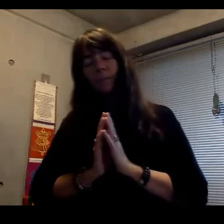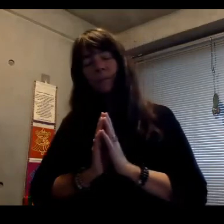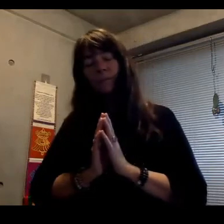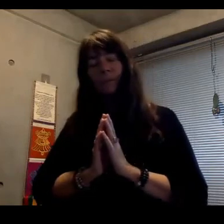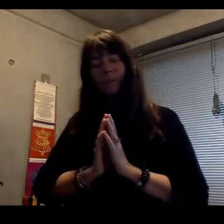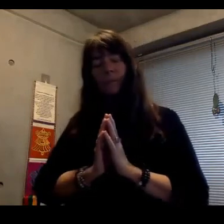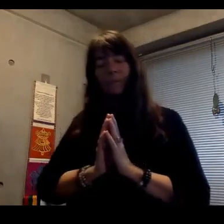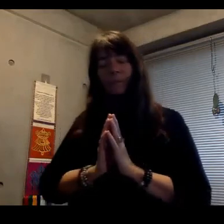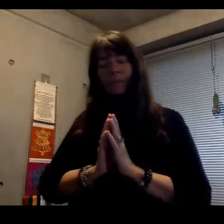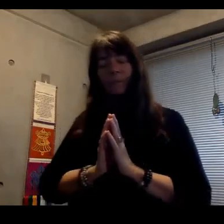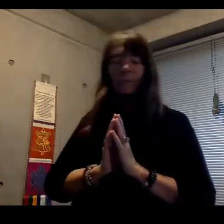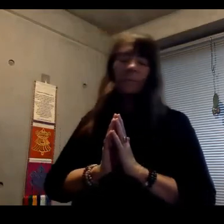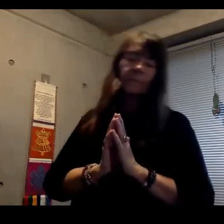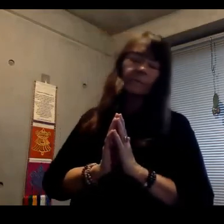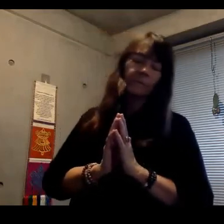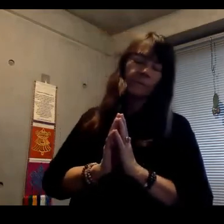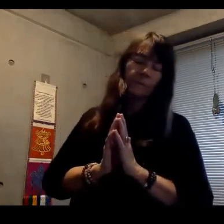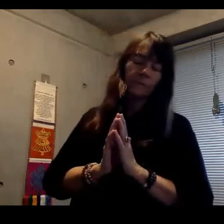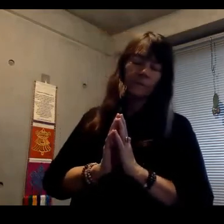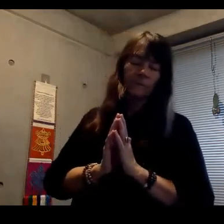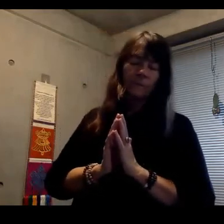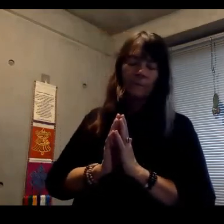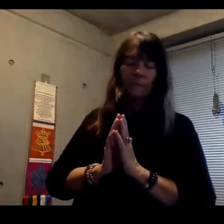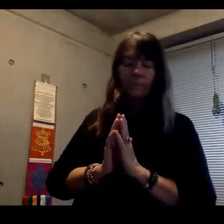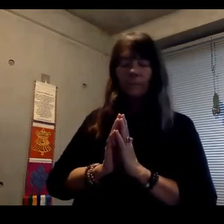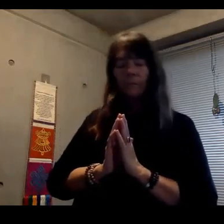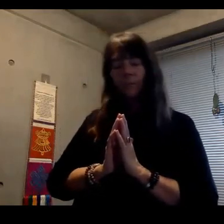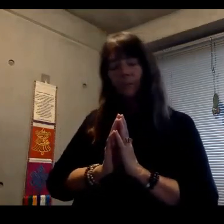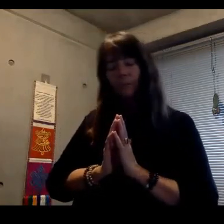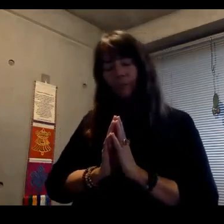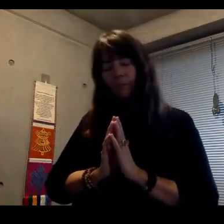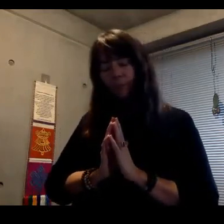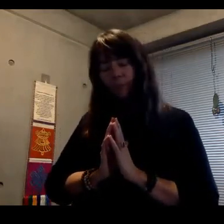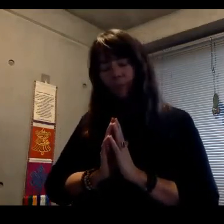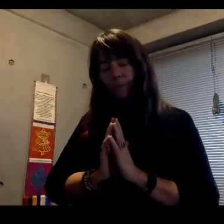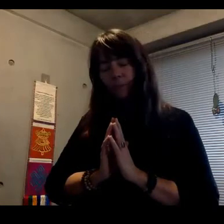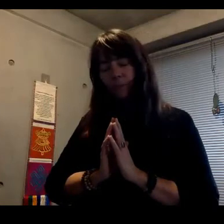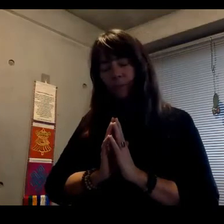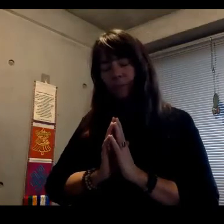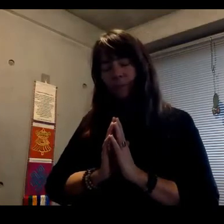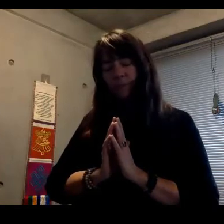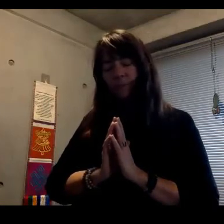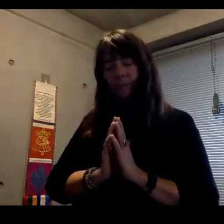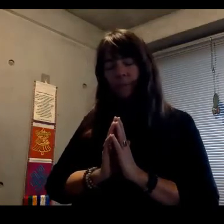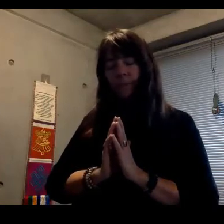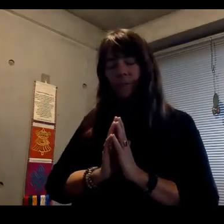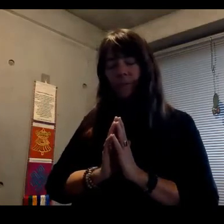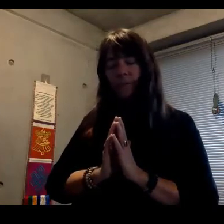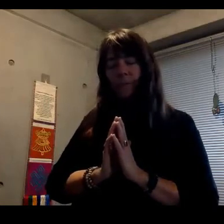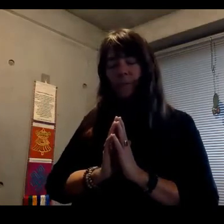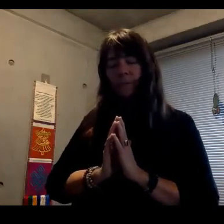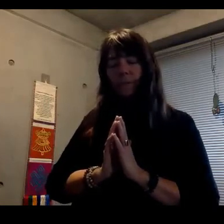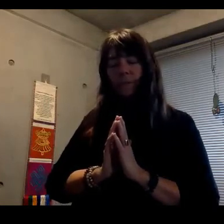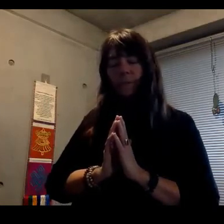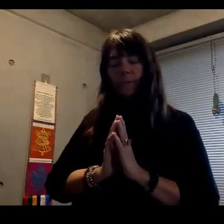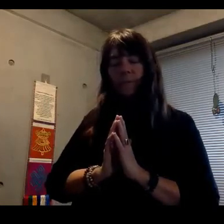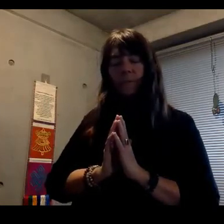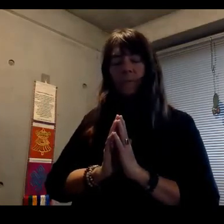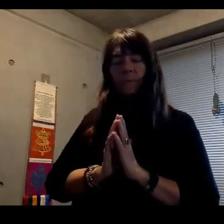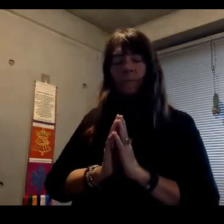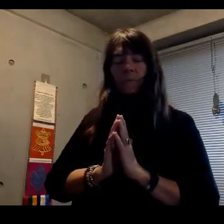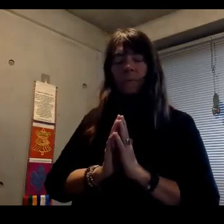old paradigm and shifting into a new age for the earth, and